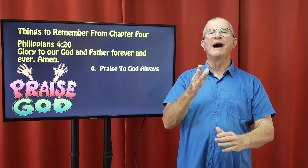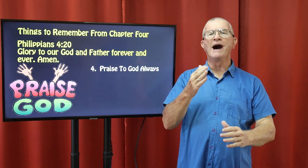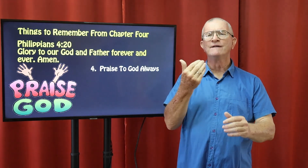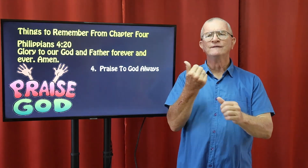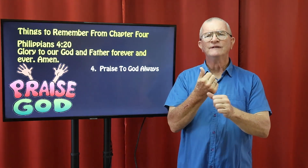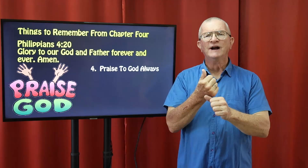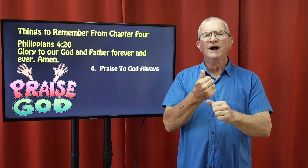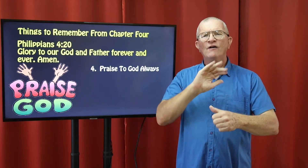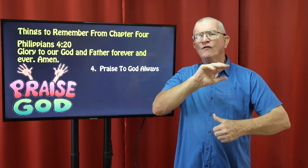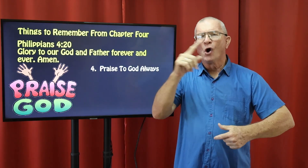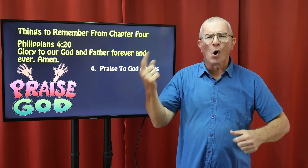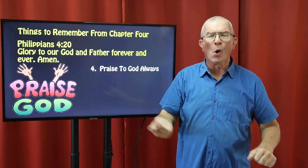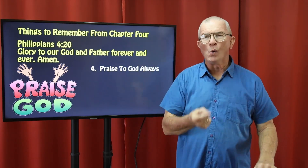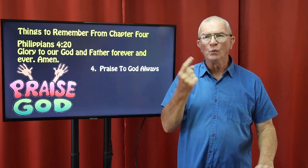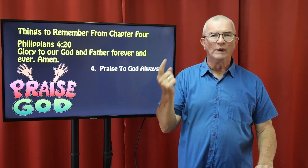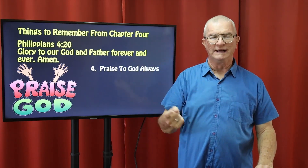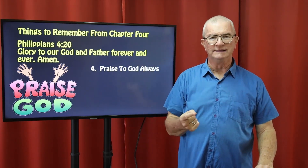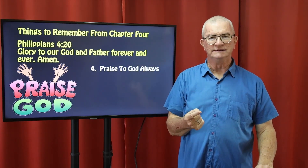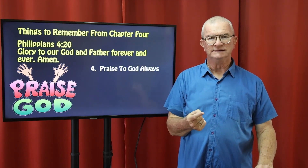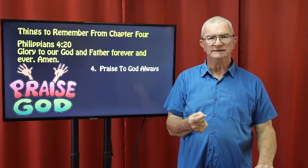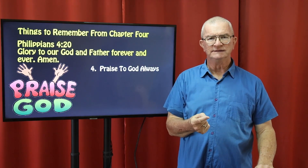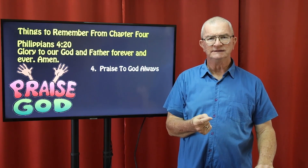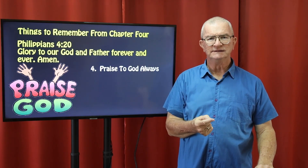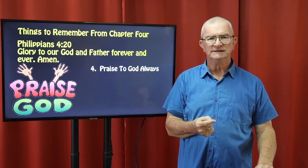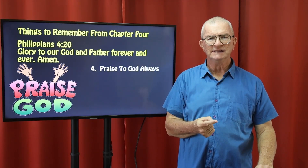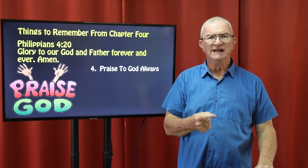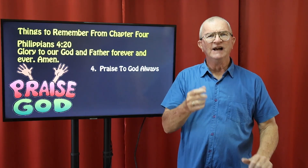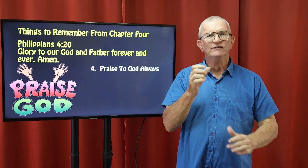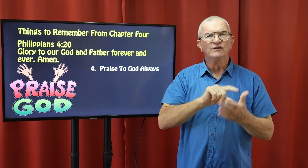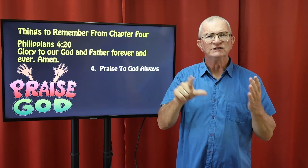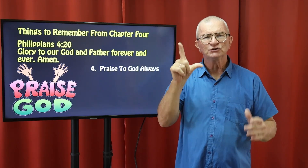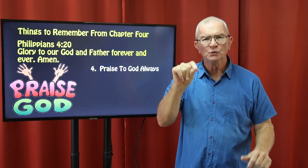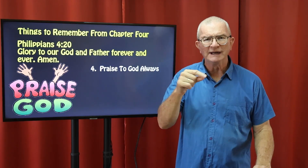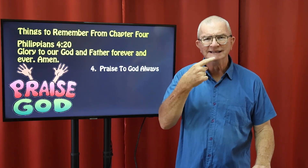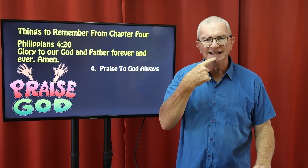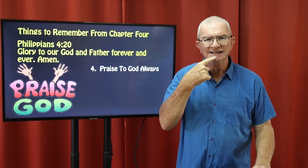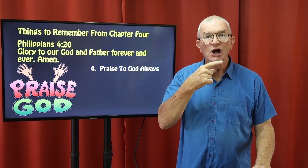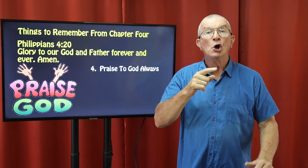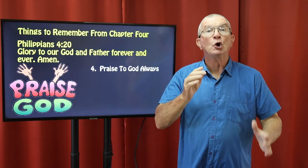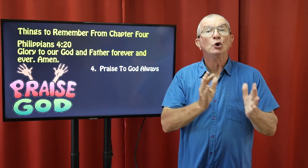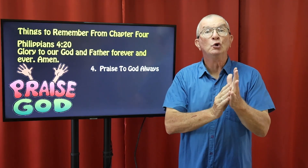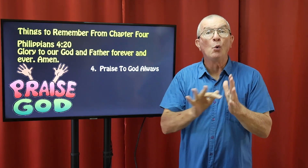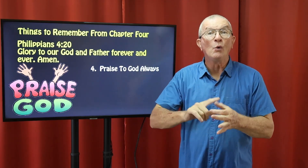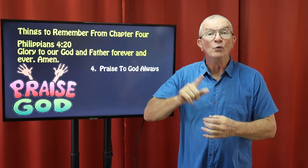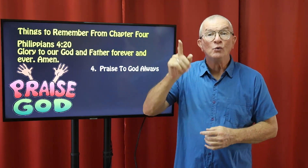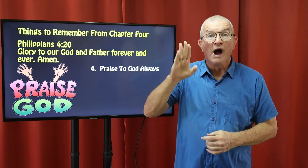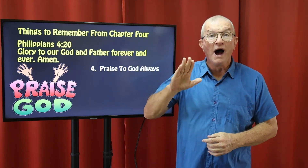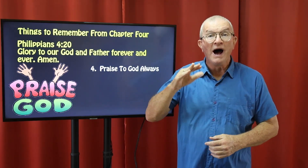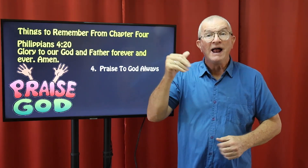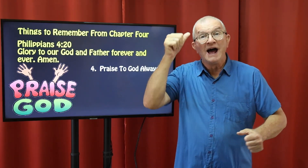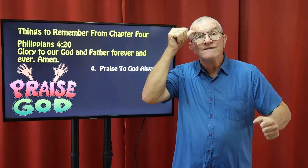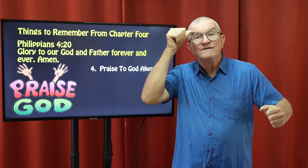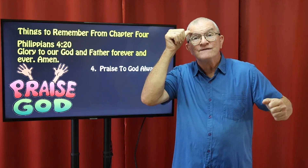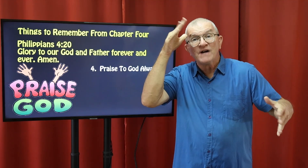The last thing says, praise God always. Verse 20 says, glory to God, our